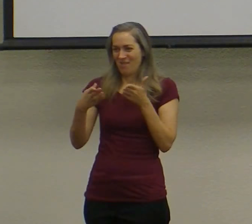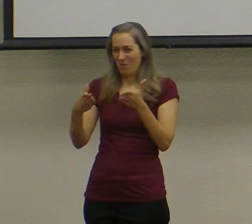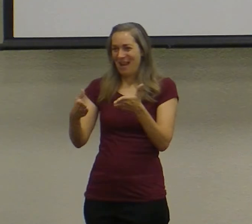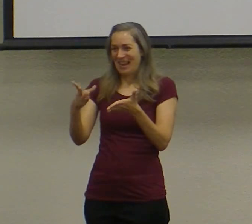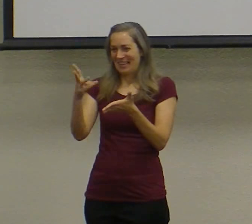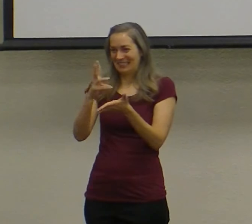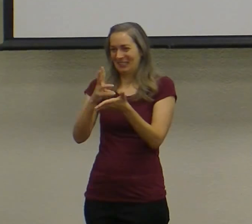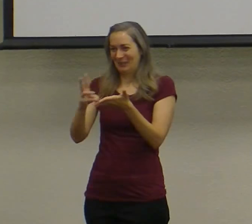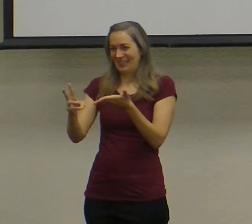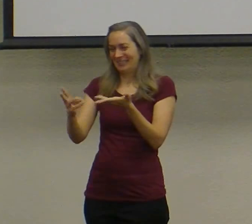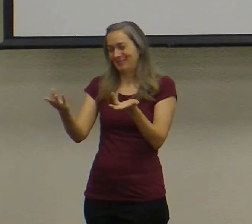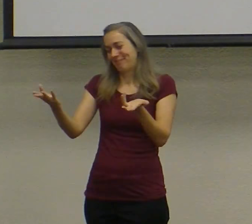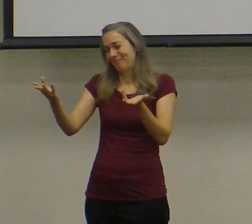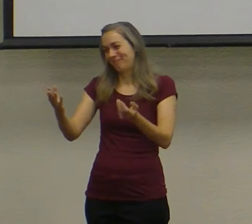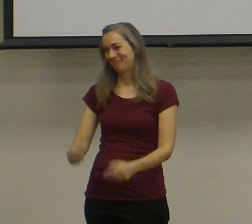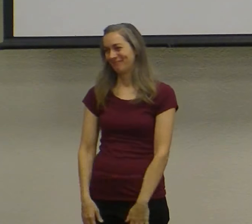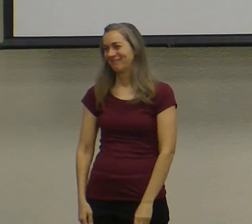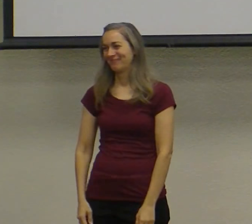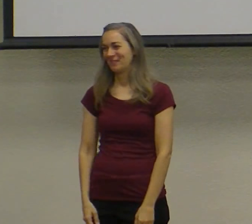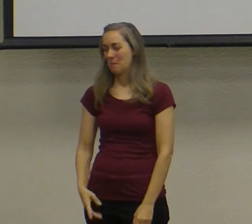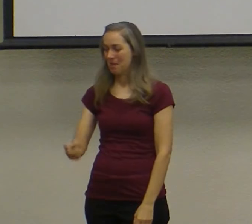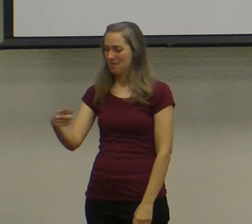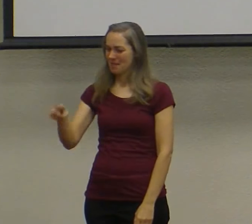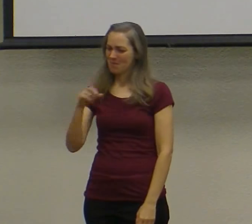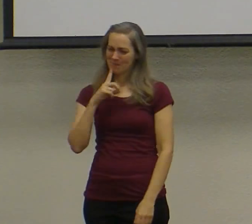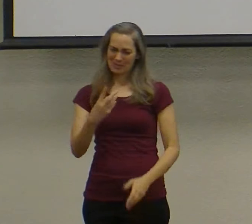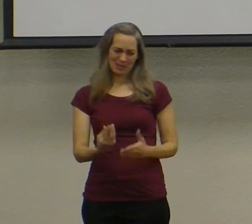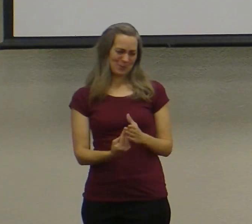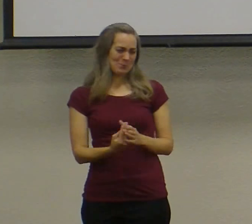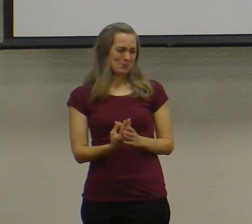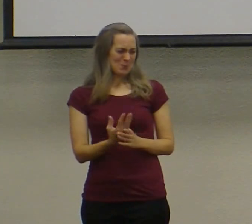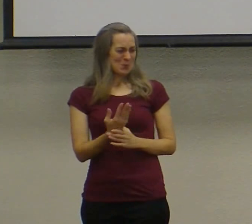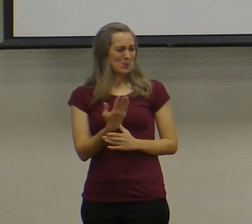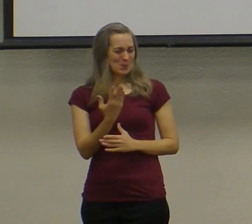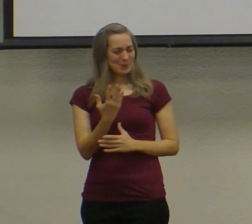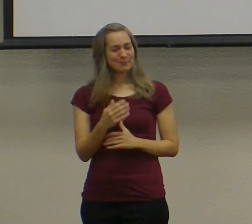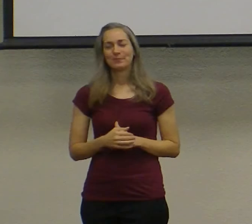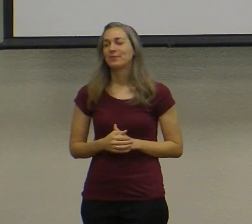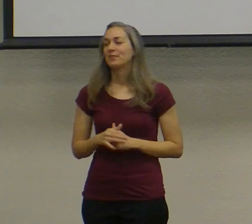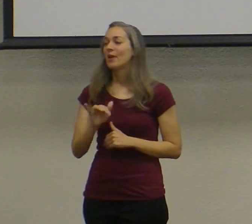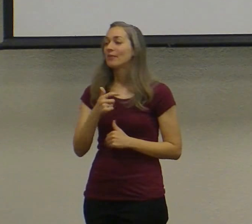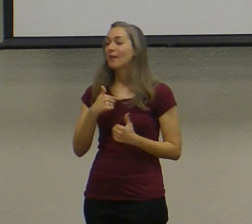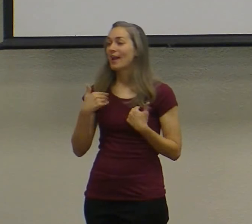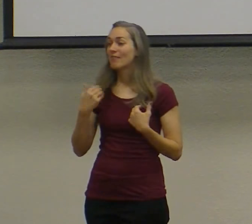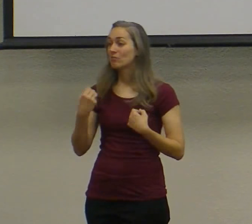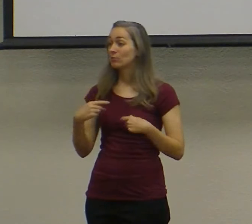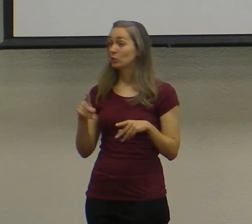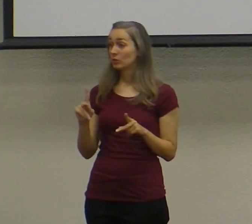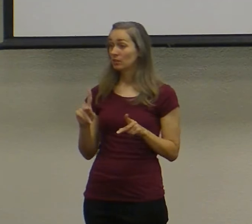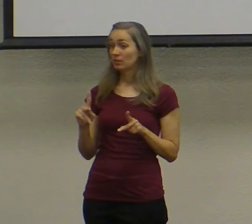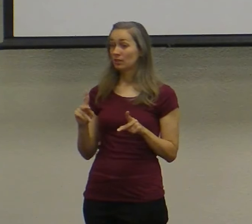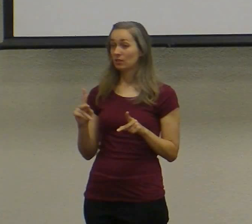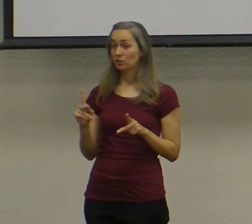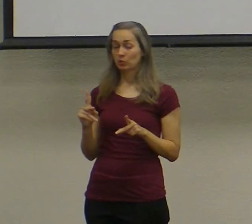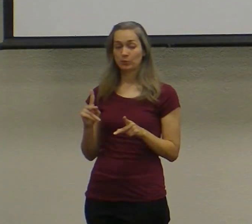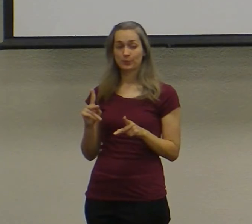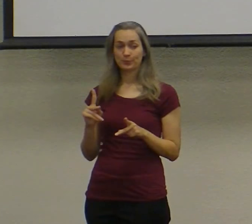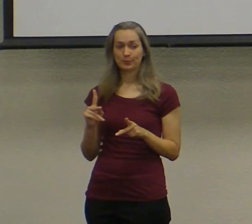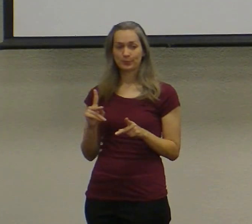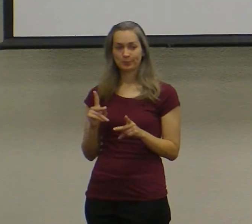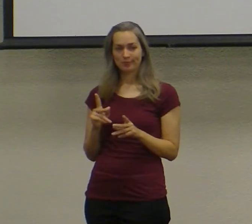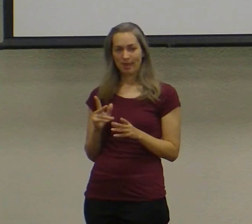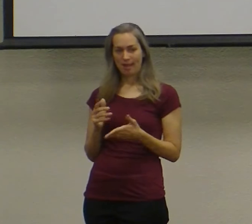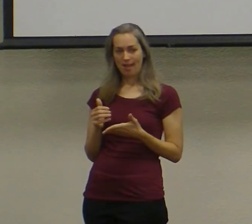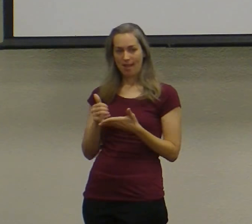but boy, did they just really grew in that. I was also given the opportunity to participate in their